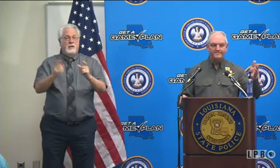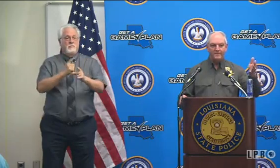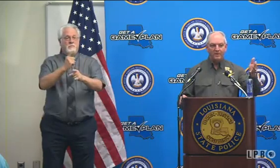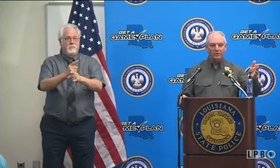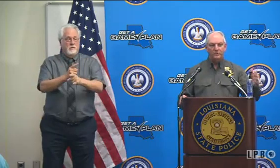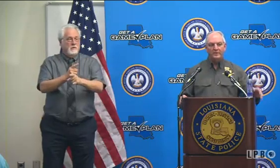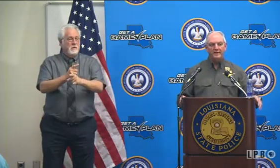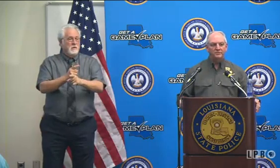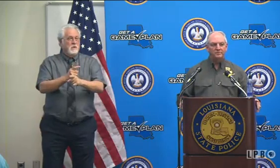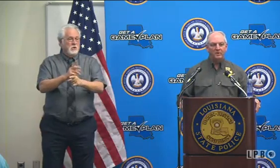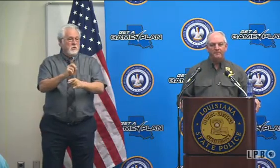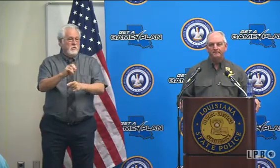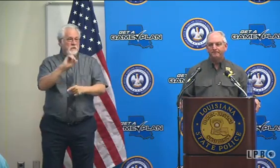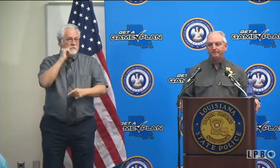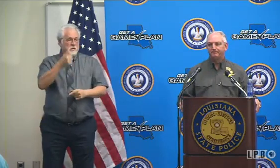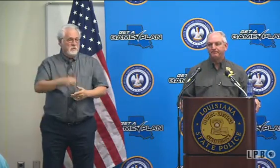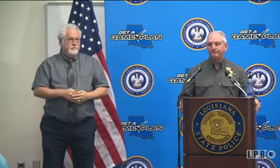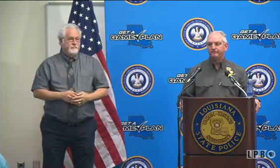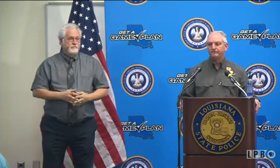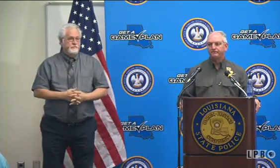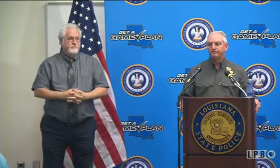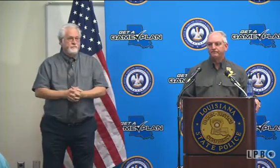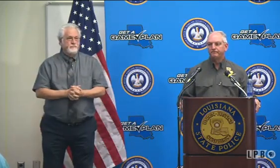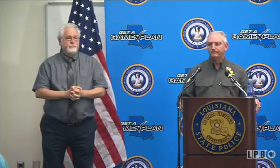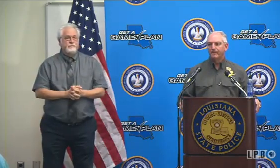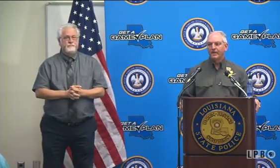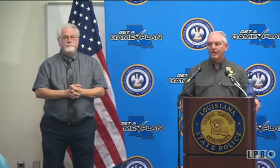correctly, and we'll do that tomorrow.